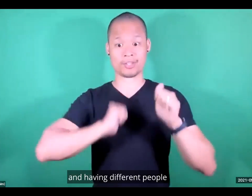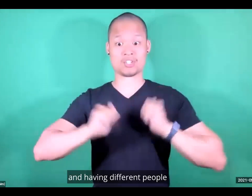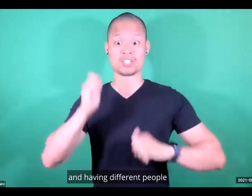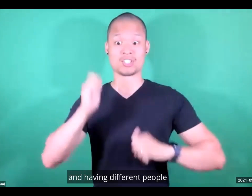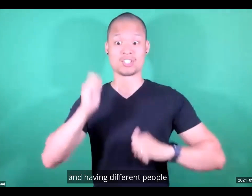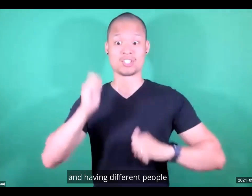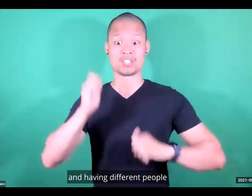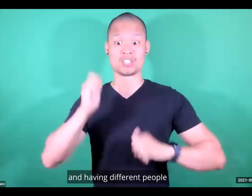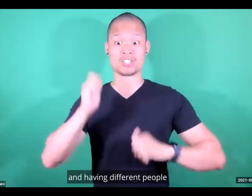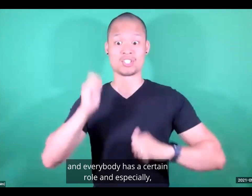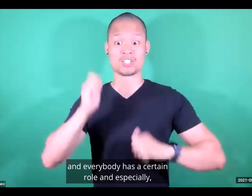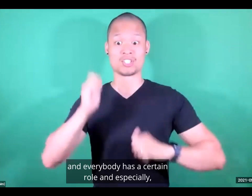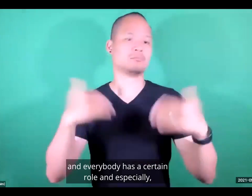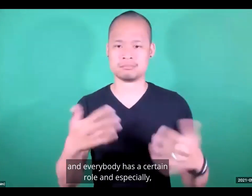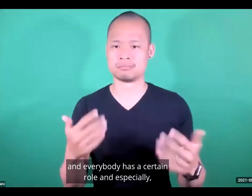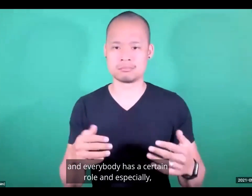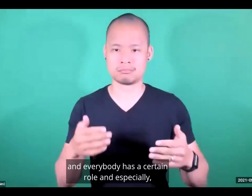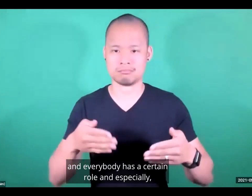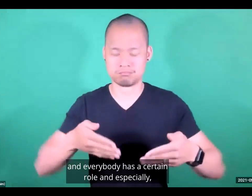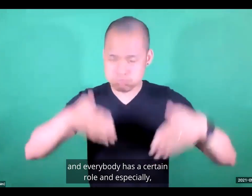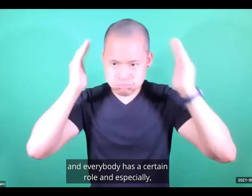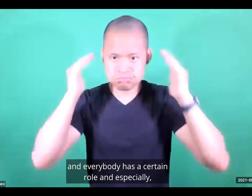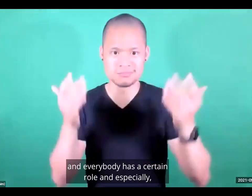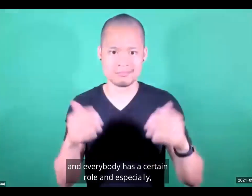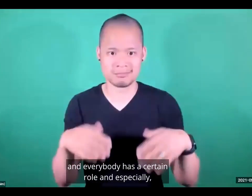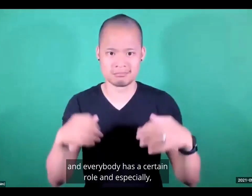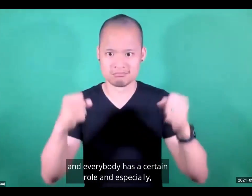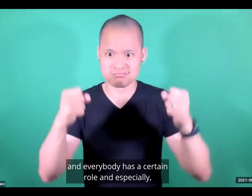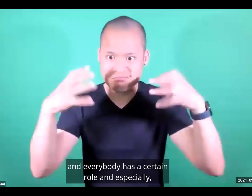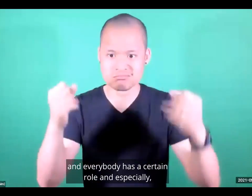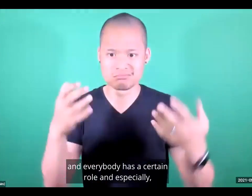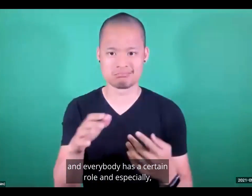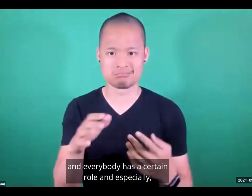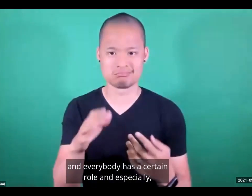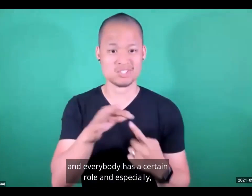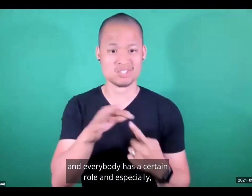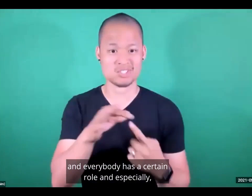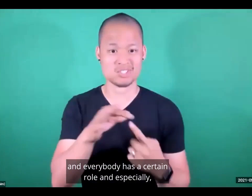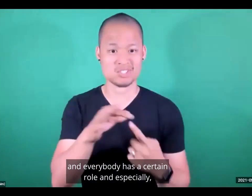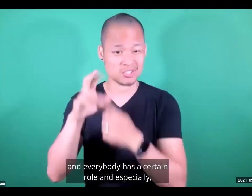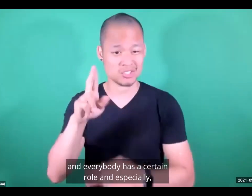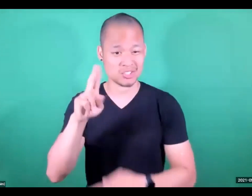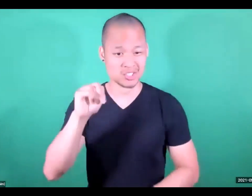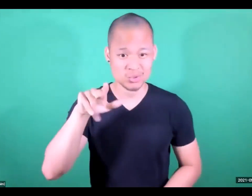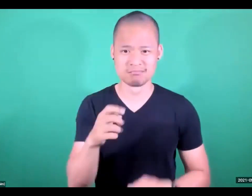having different, you know, people, and everybody has a certain role. And